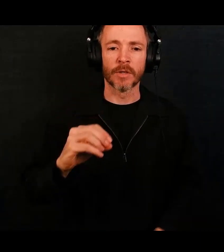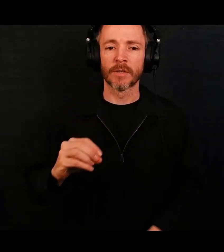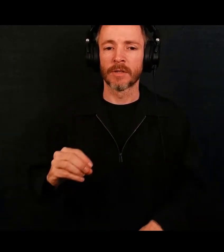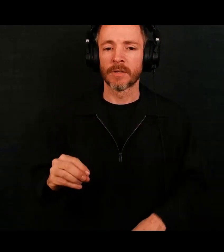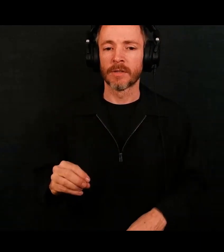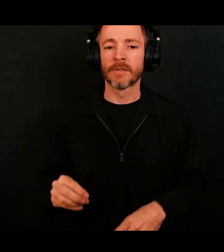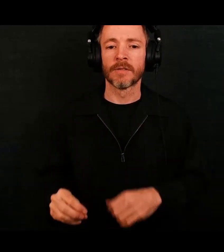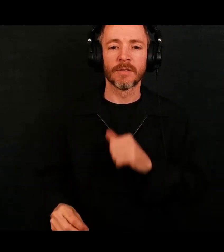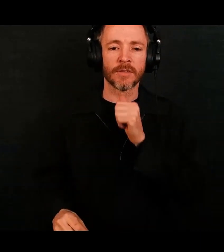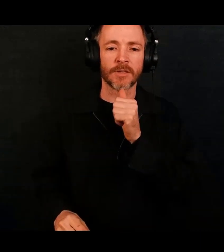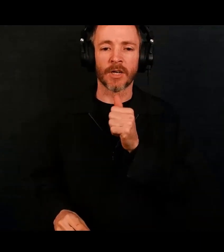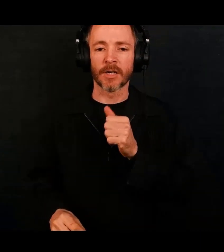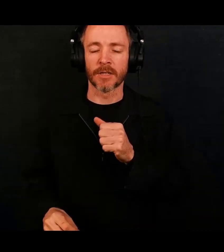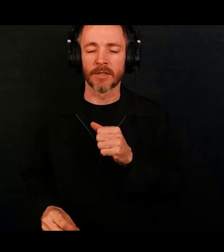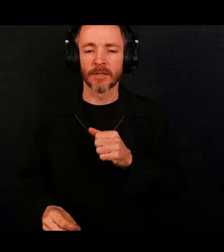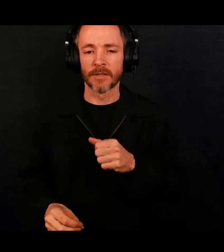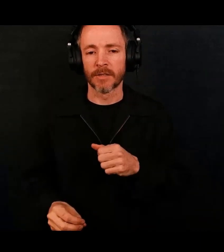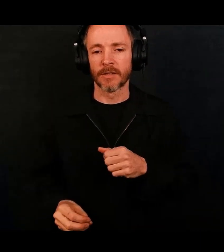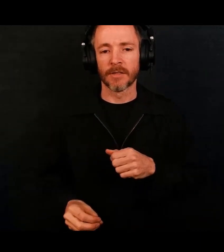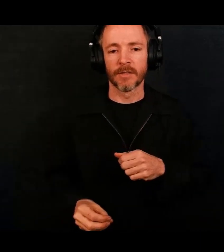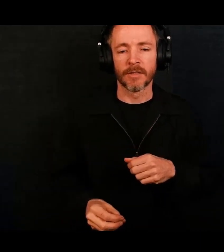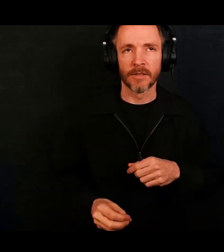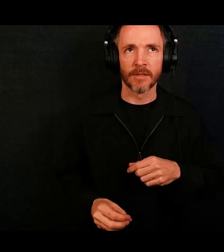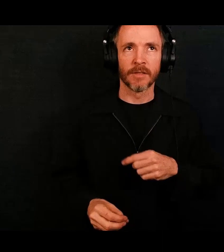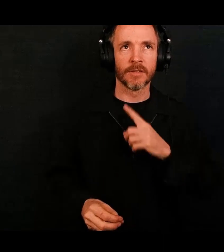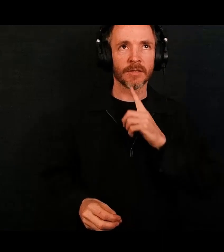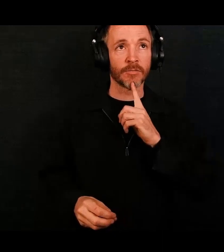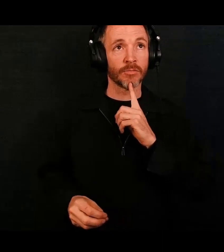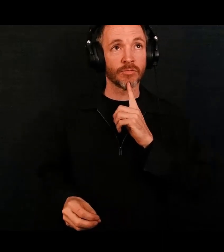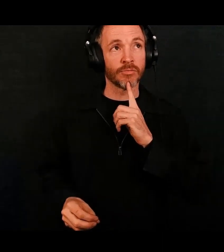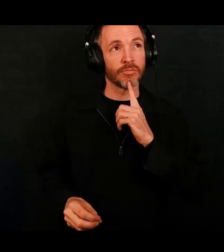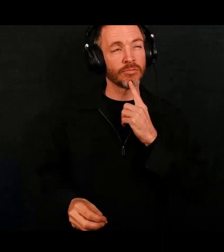Velcro, not